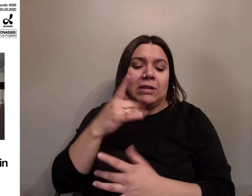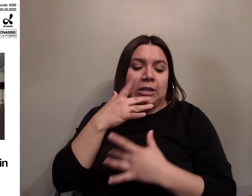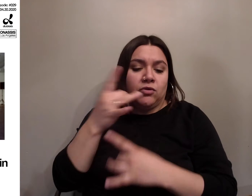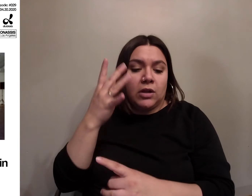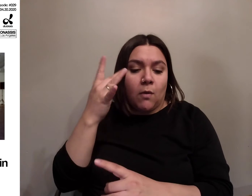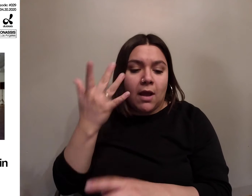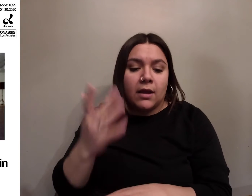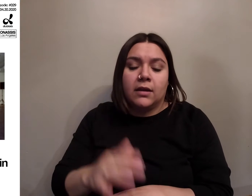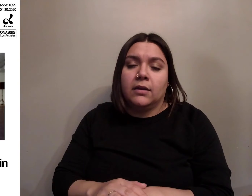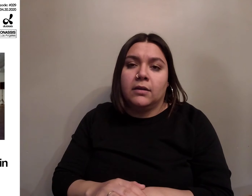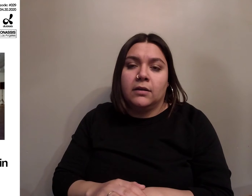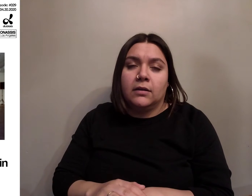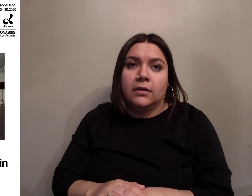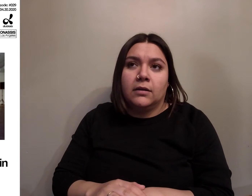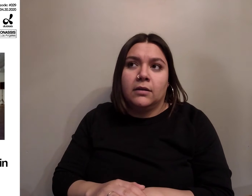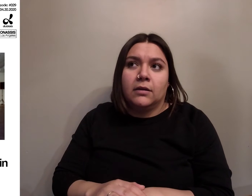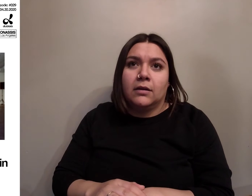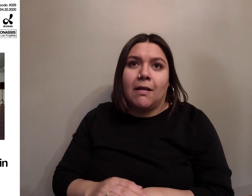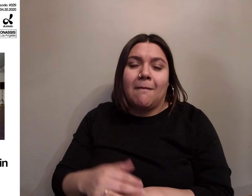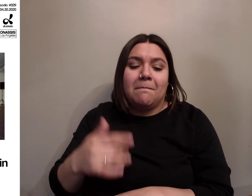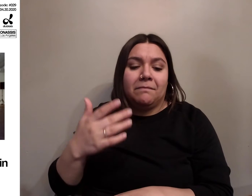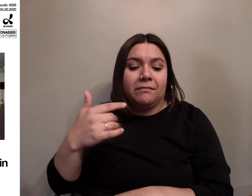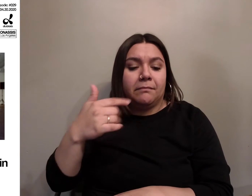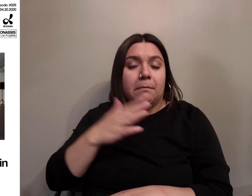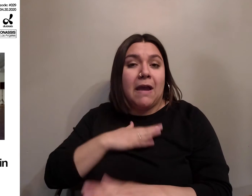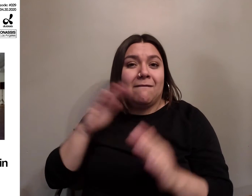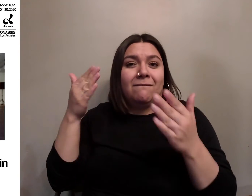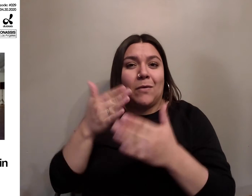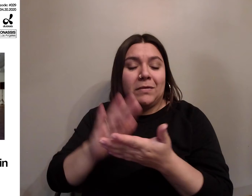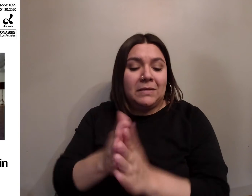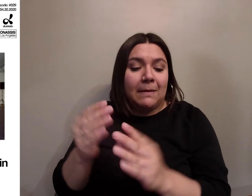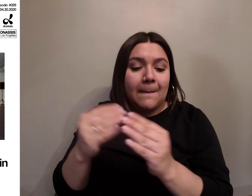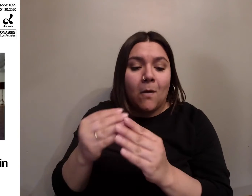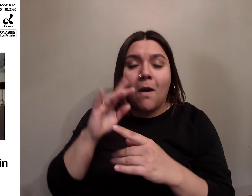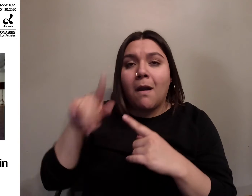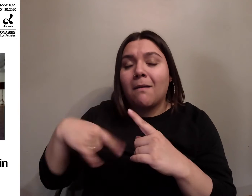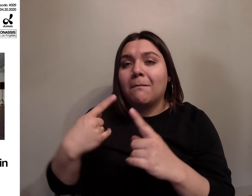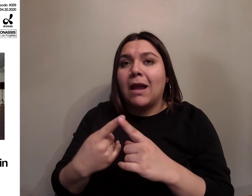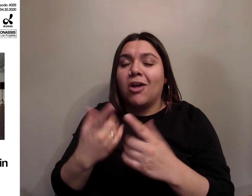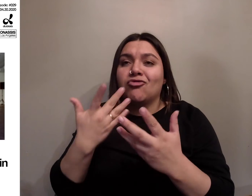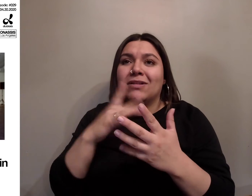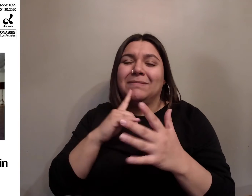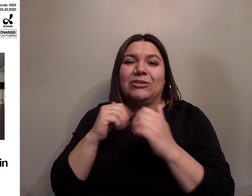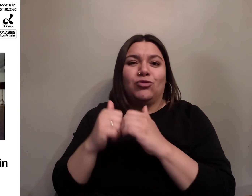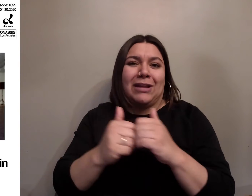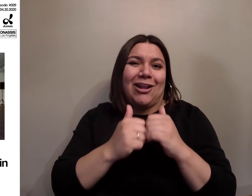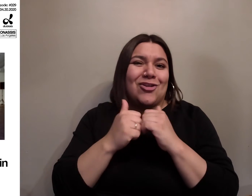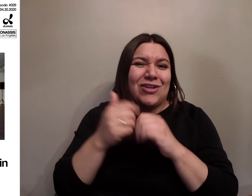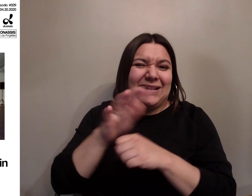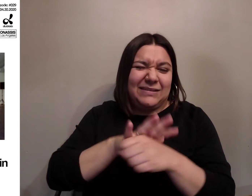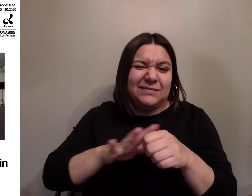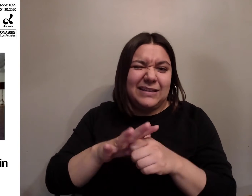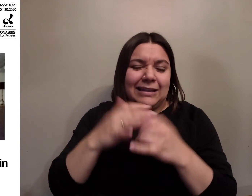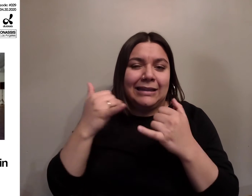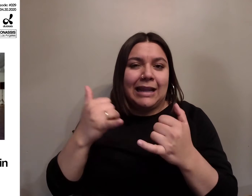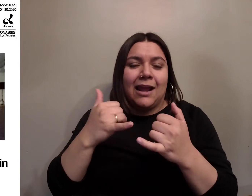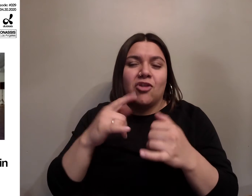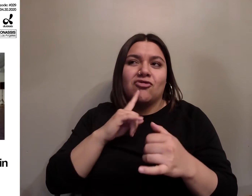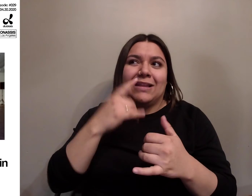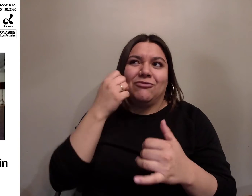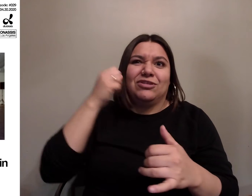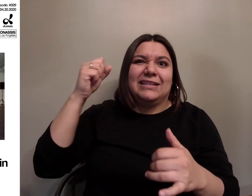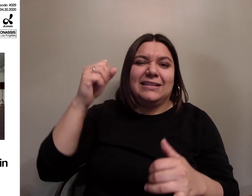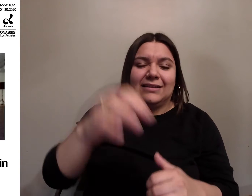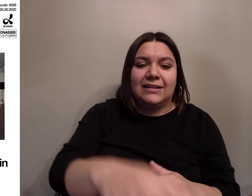connecting virtually, sort of like getting back to a much more like embodied way of